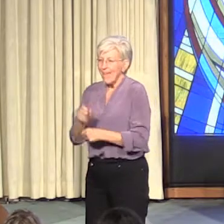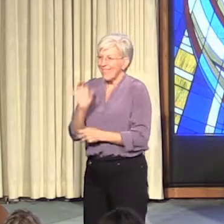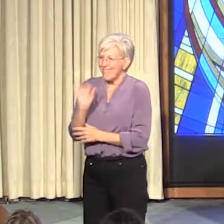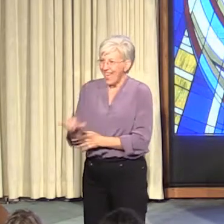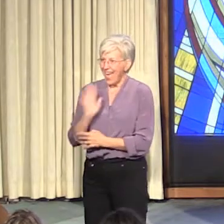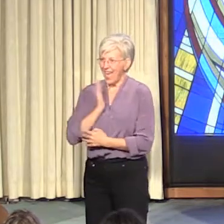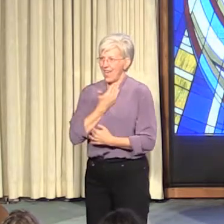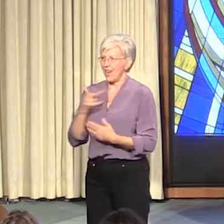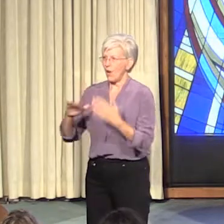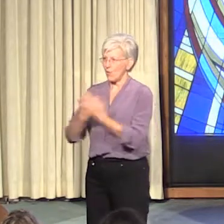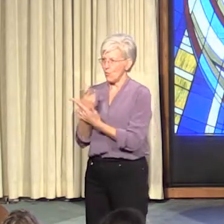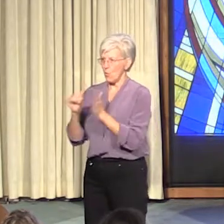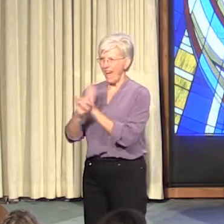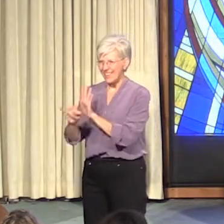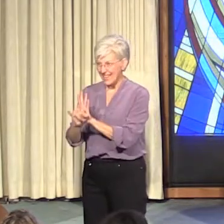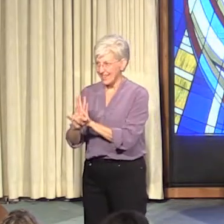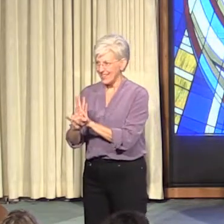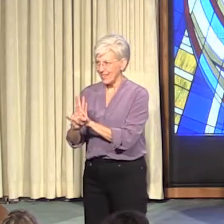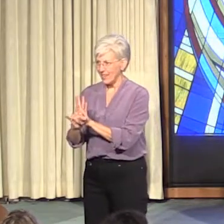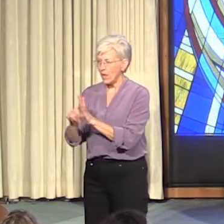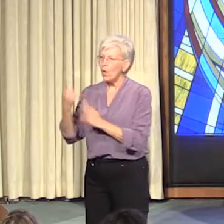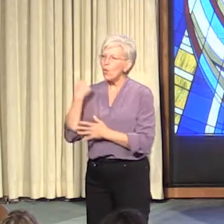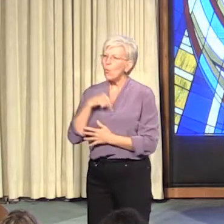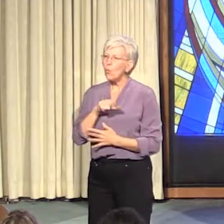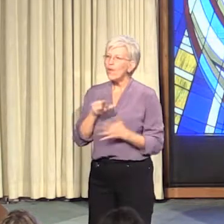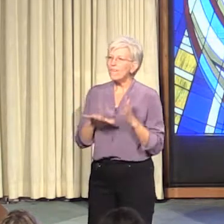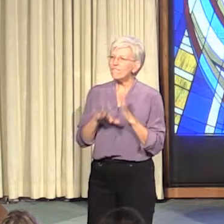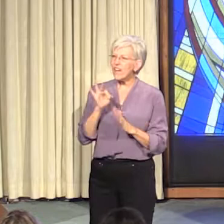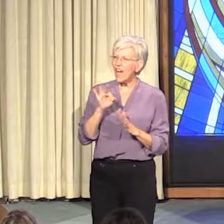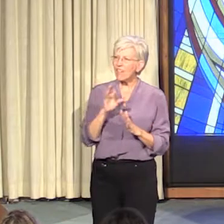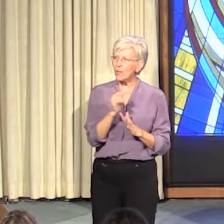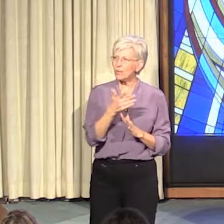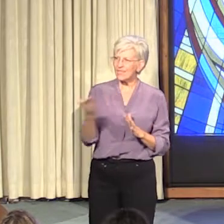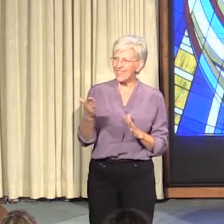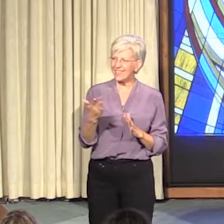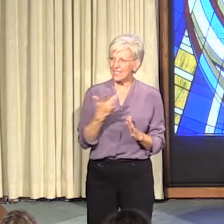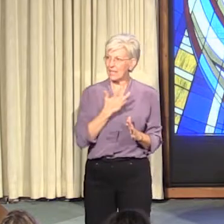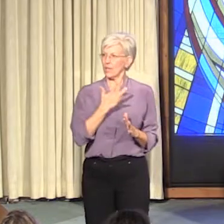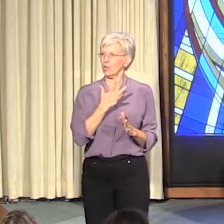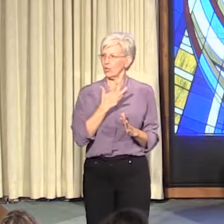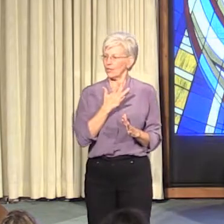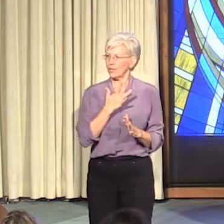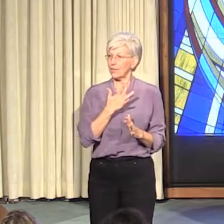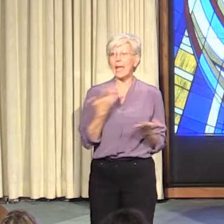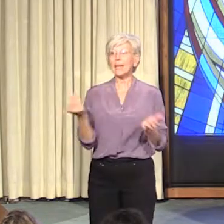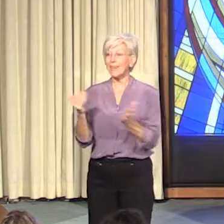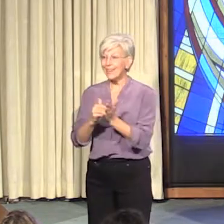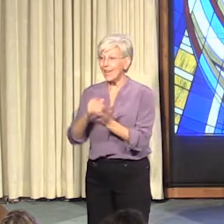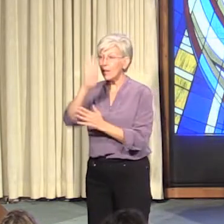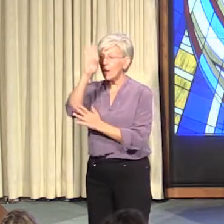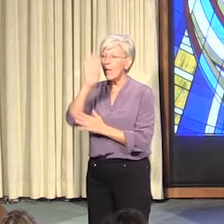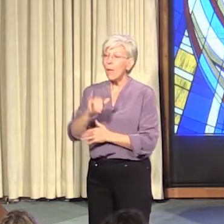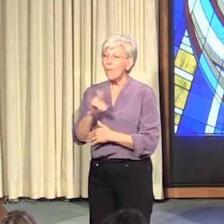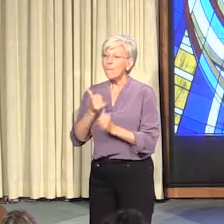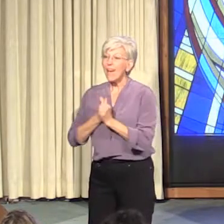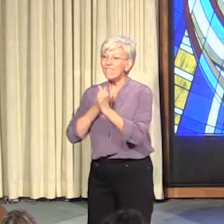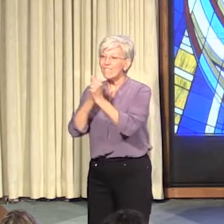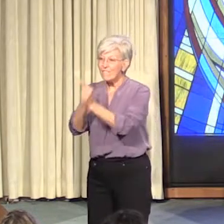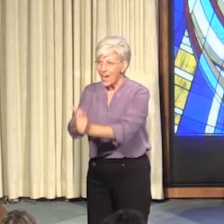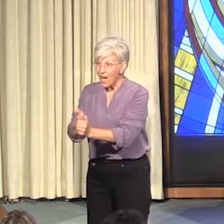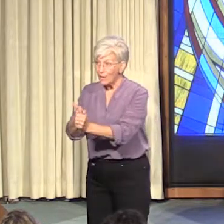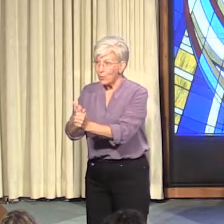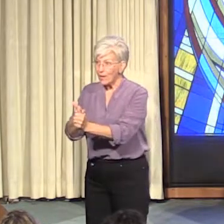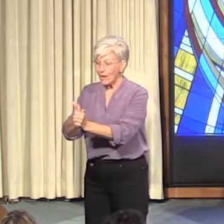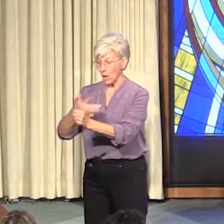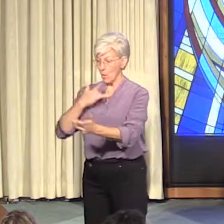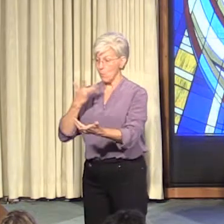right? We find those things that are touching us. And again, by following projections into our shadow is one of the ways we